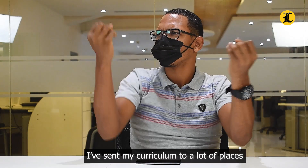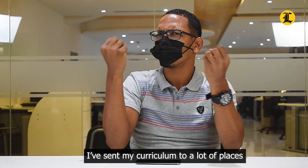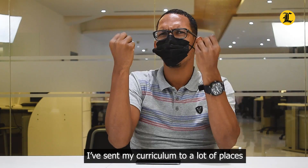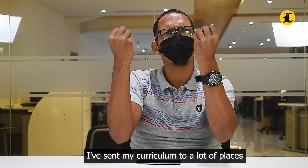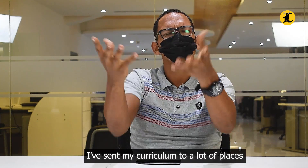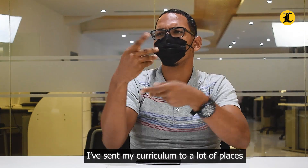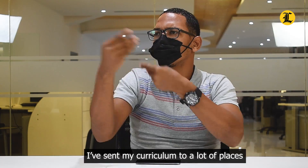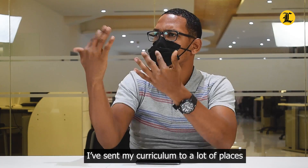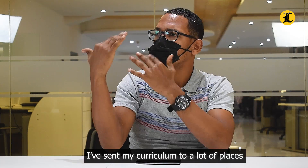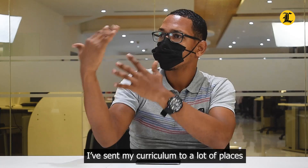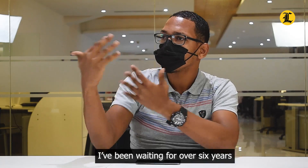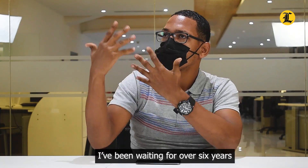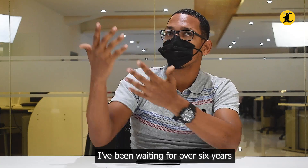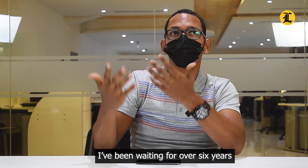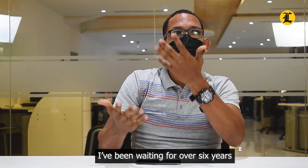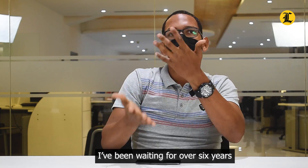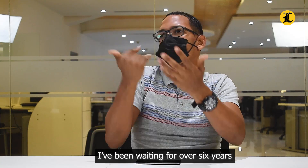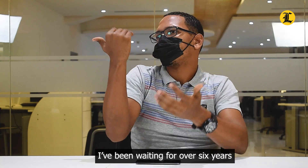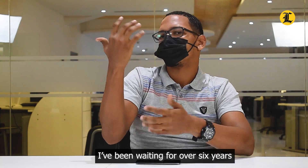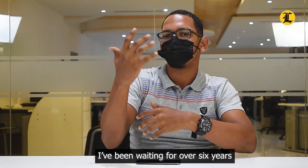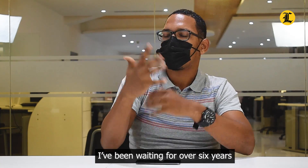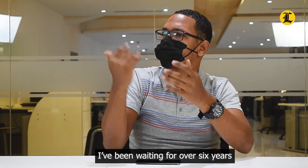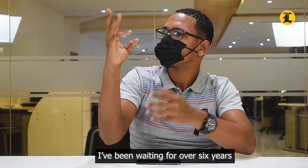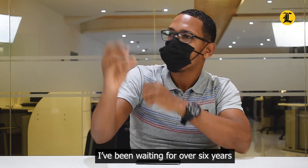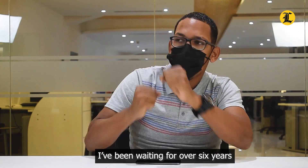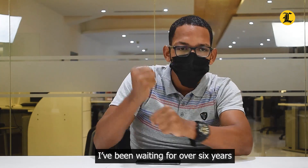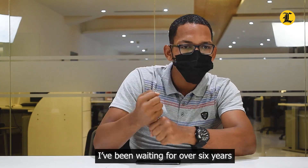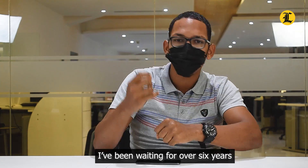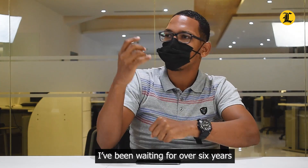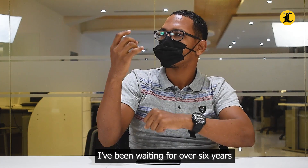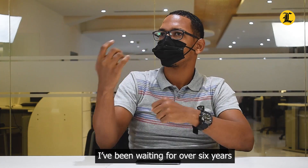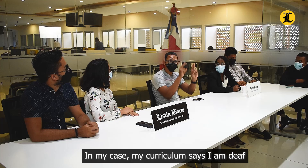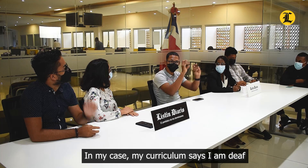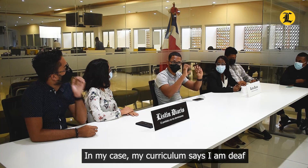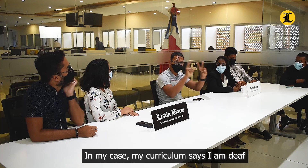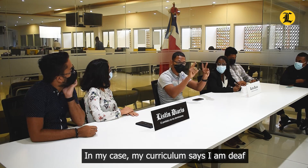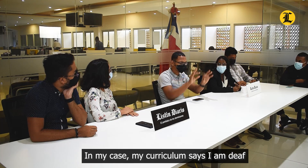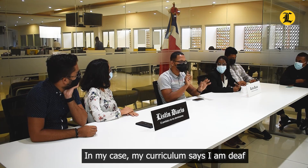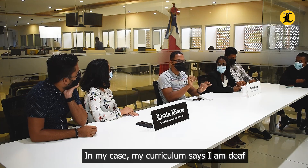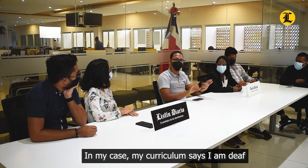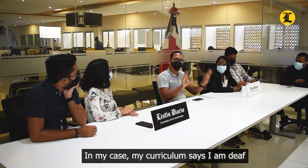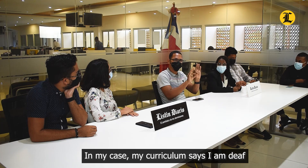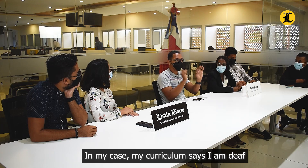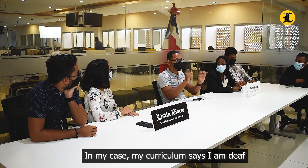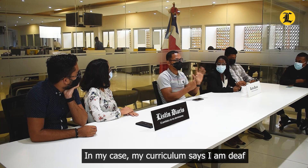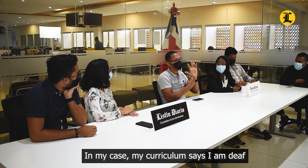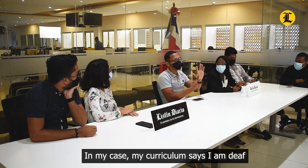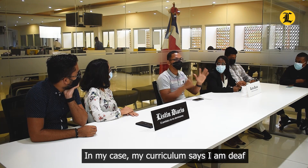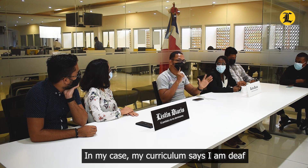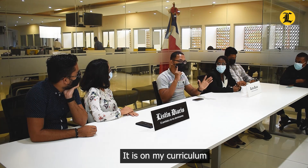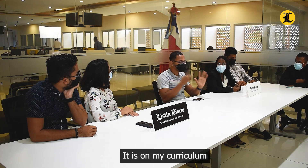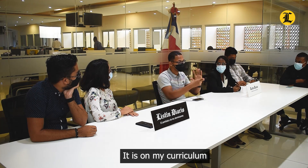I've sent my curriculum to a lot of places. I've been waiting for over 6 years. In my case, my curriculum says